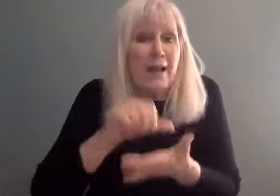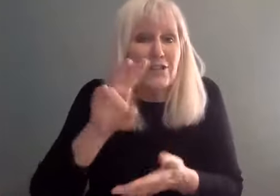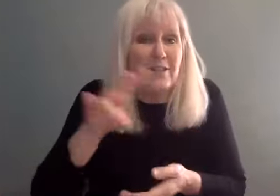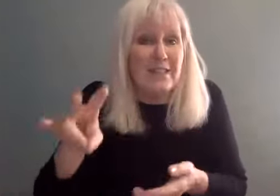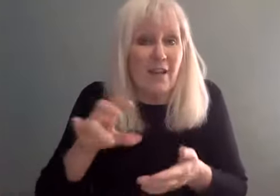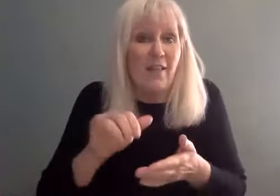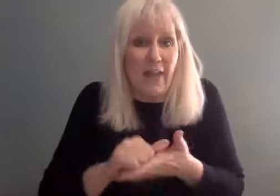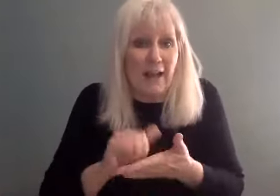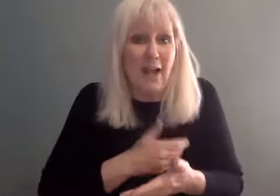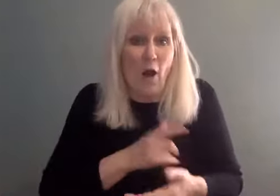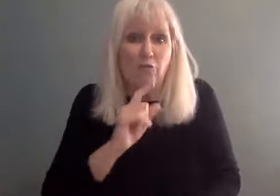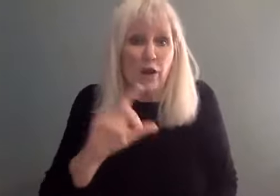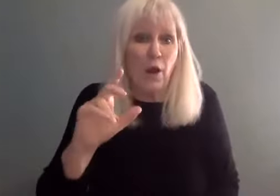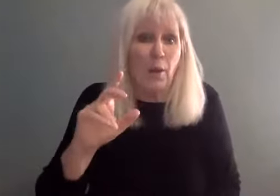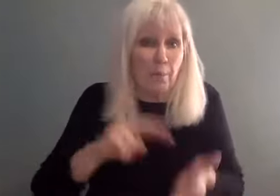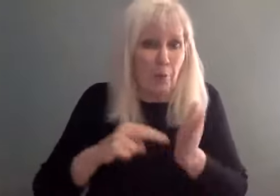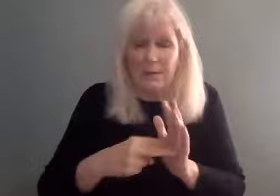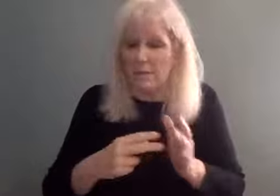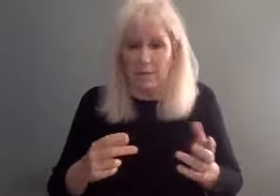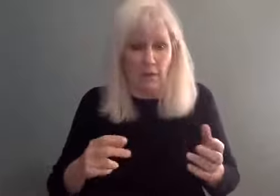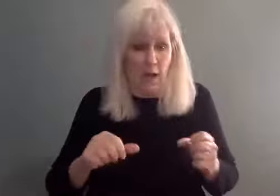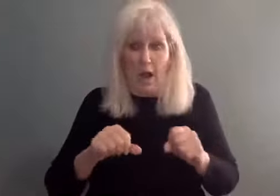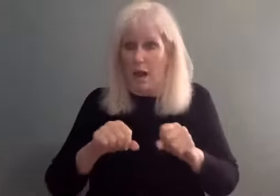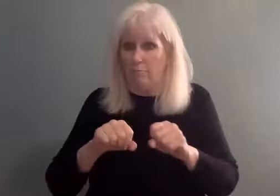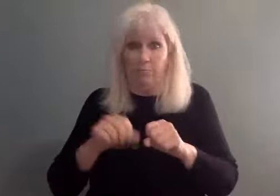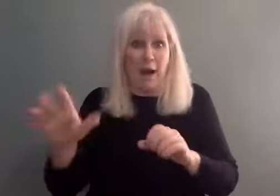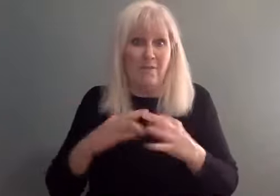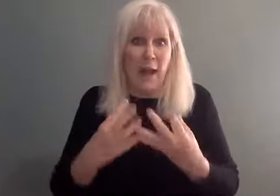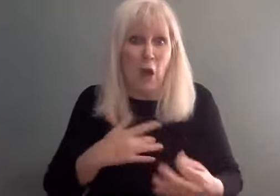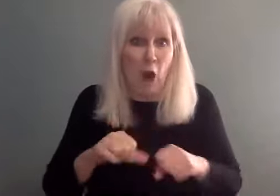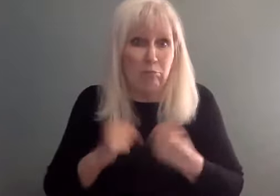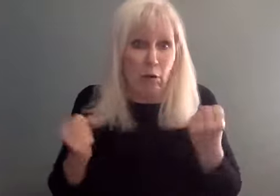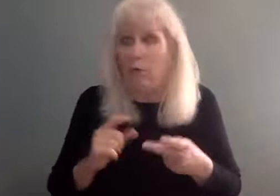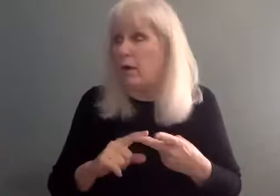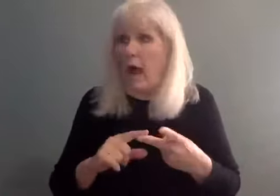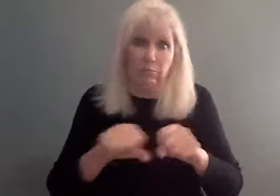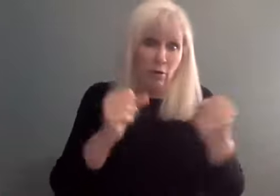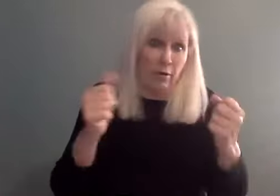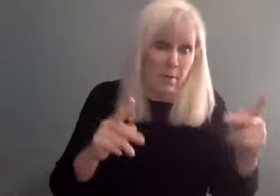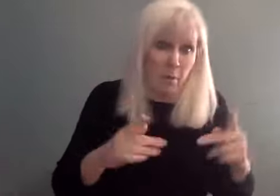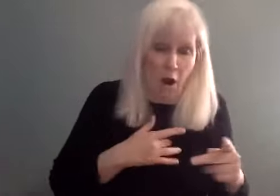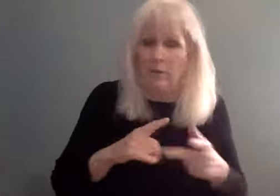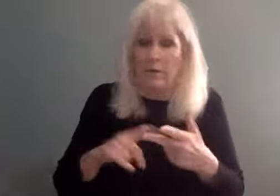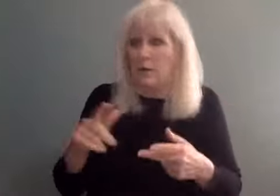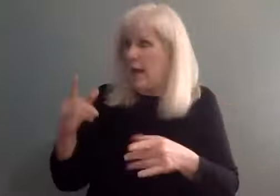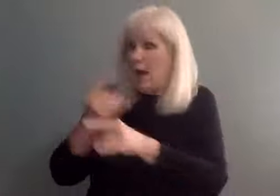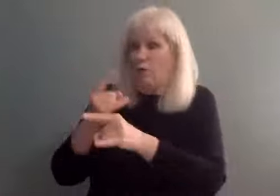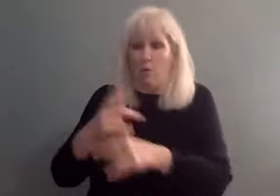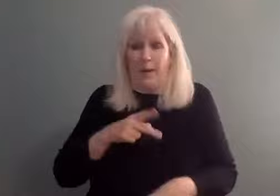And yeah, I broke hearts. I broke my family's hearts. I broke lots of hearts. I King alcohol ruled me. I had to slide across the